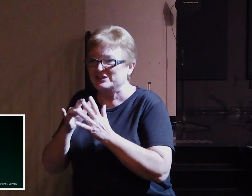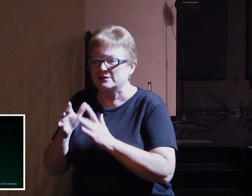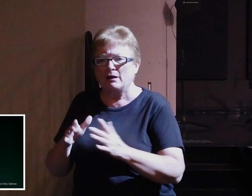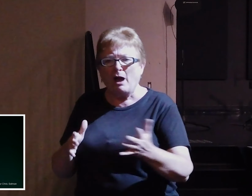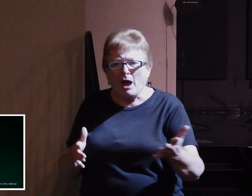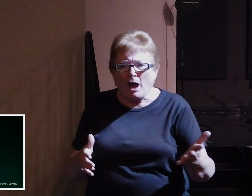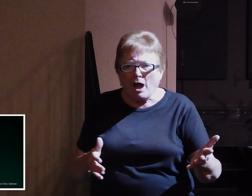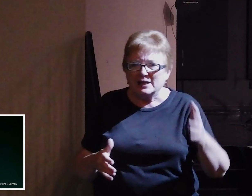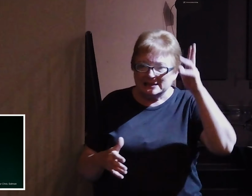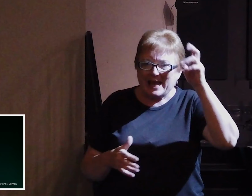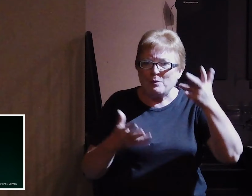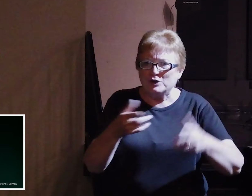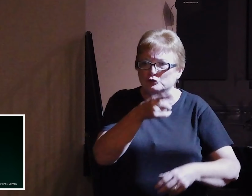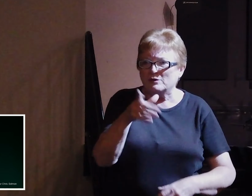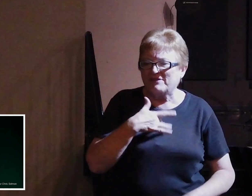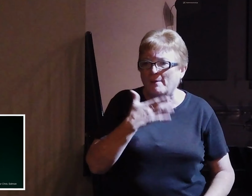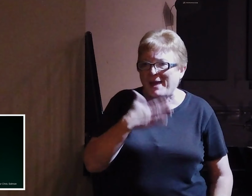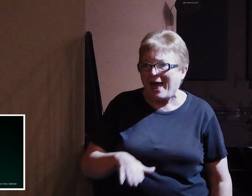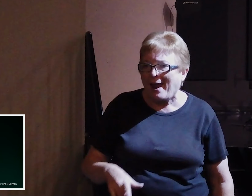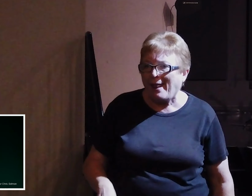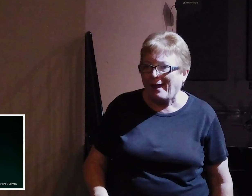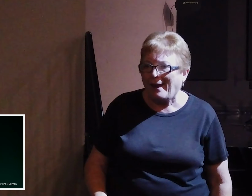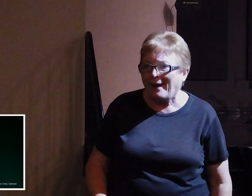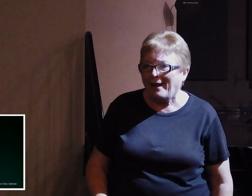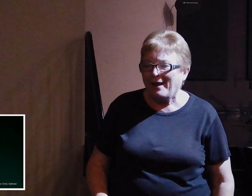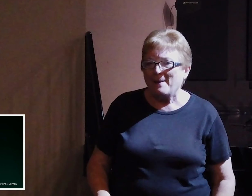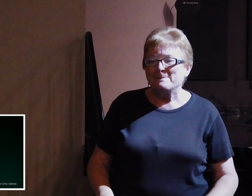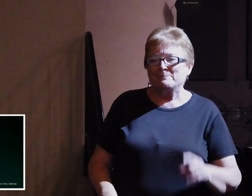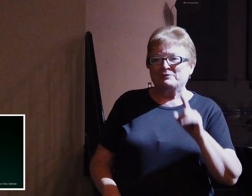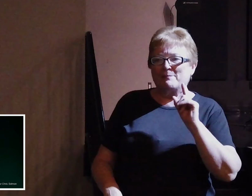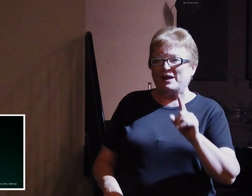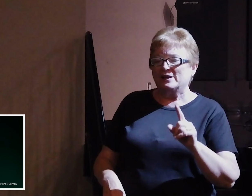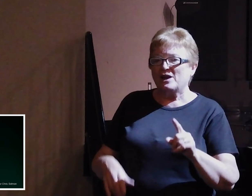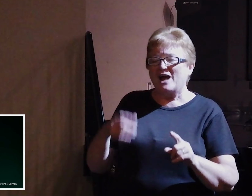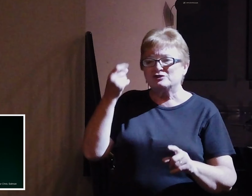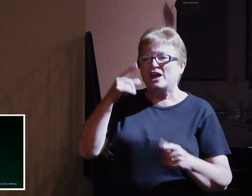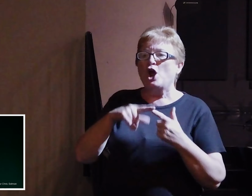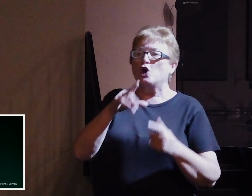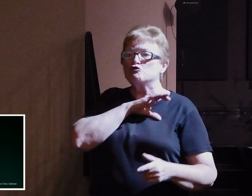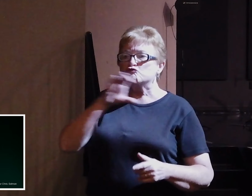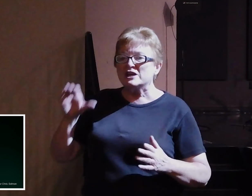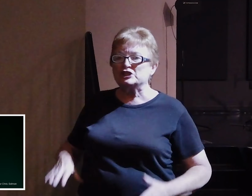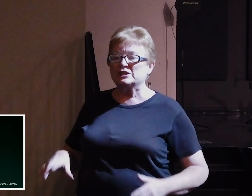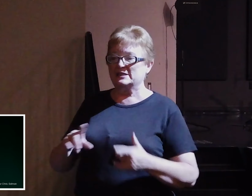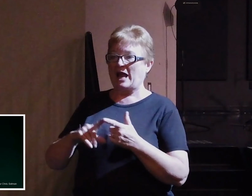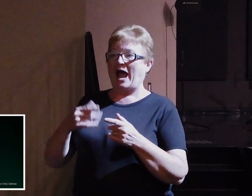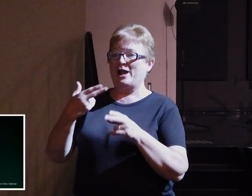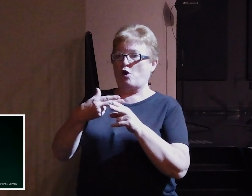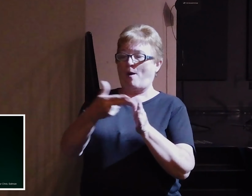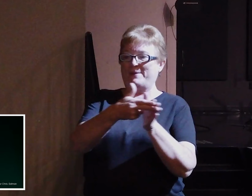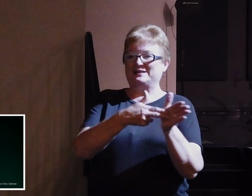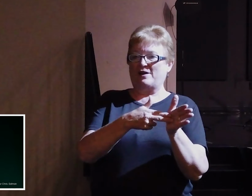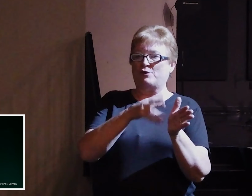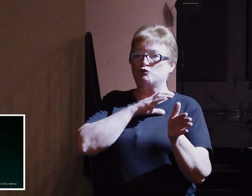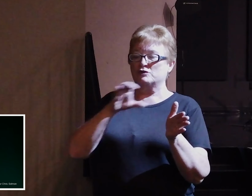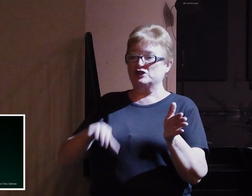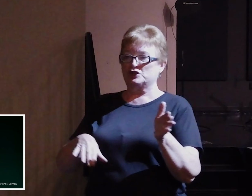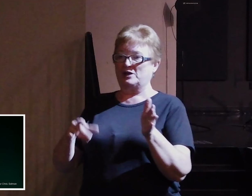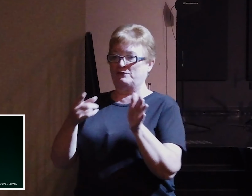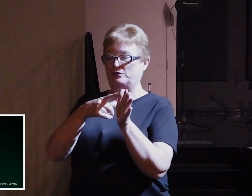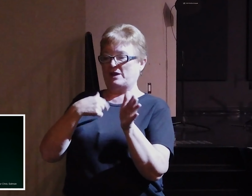Christian is a title that was given to Christians by unbelievers. Christians didn't think, oh, I'll call myself a Christian first. The